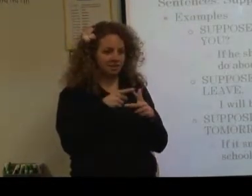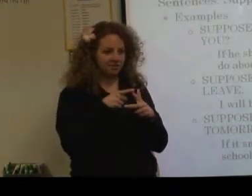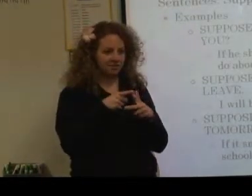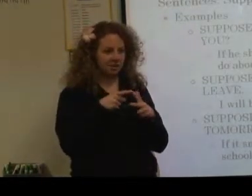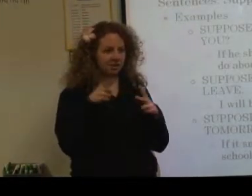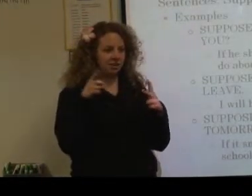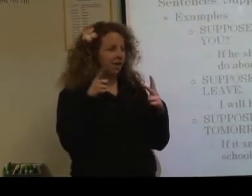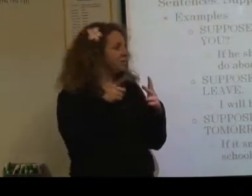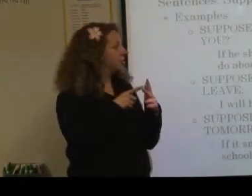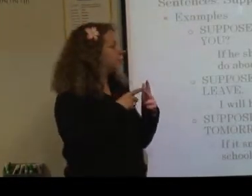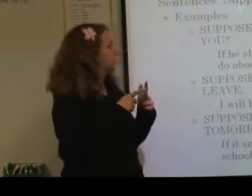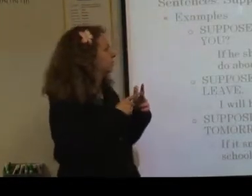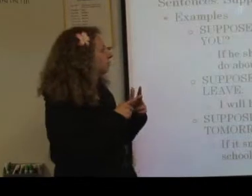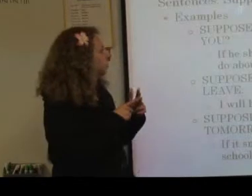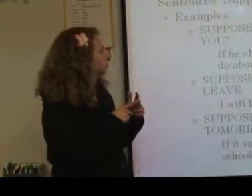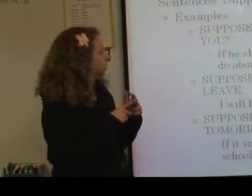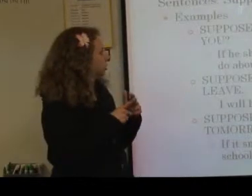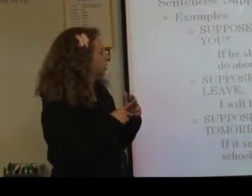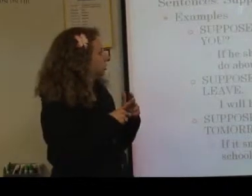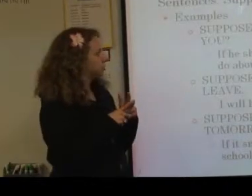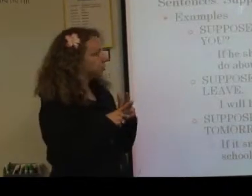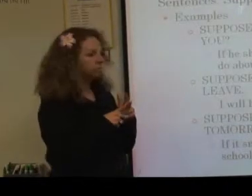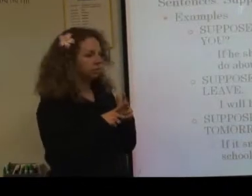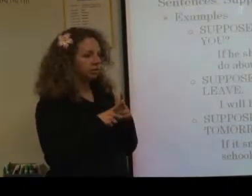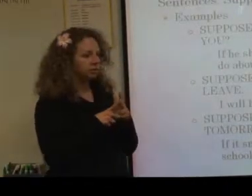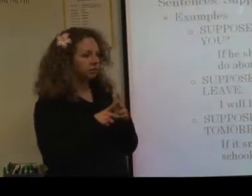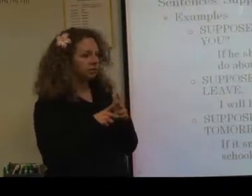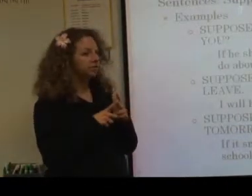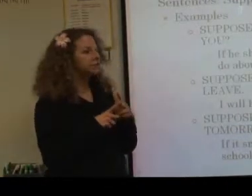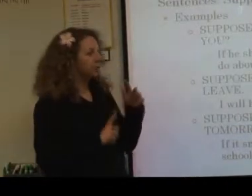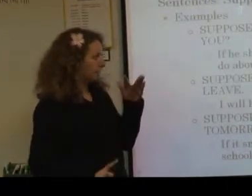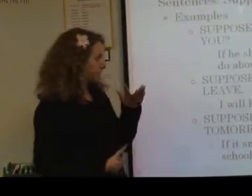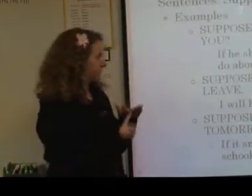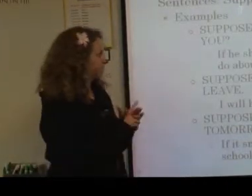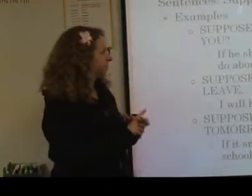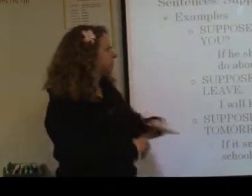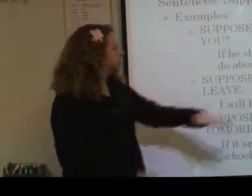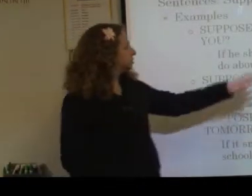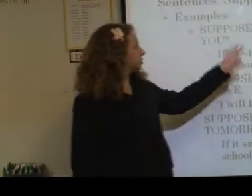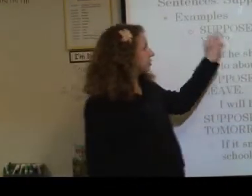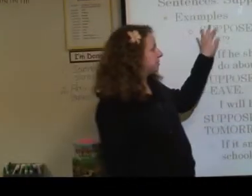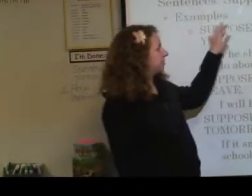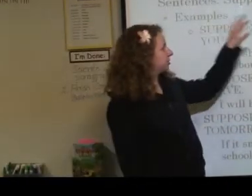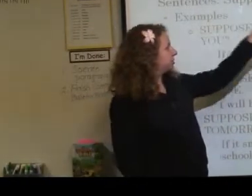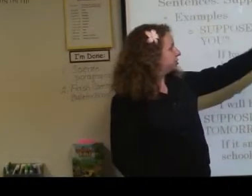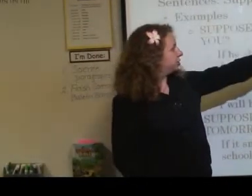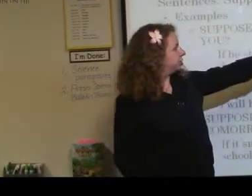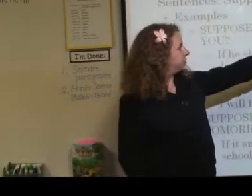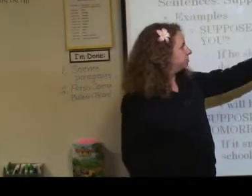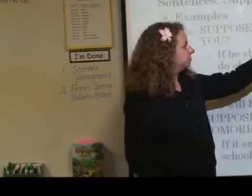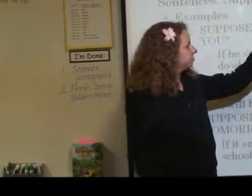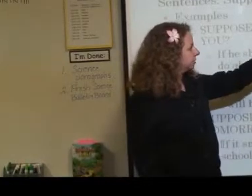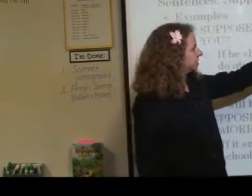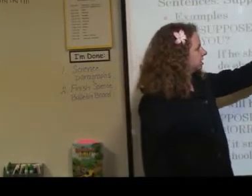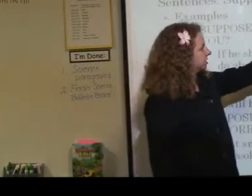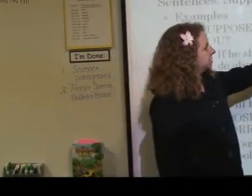leaning forward, and then what part will you hold? Show up. Show up. So right before the two sentences